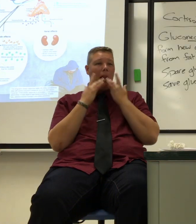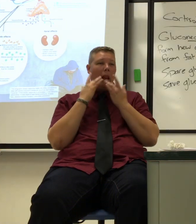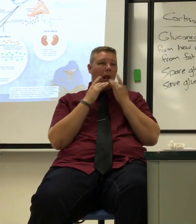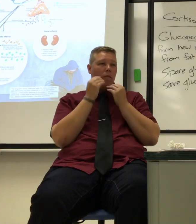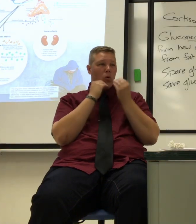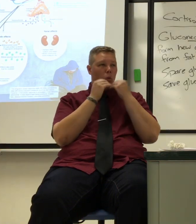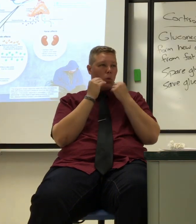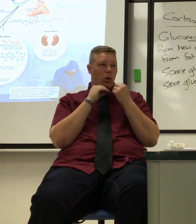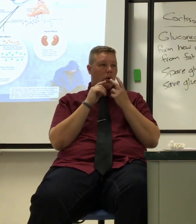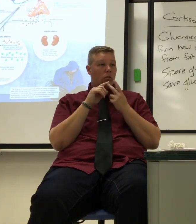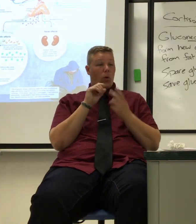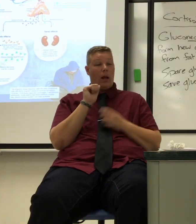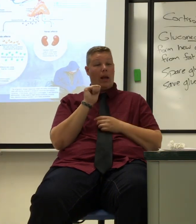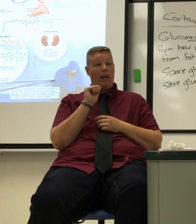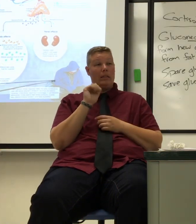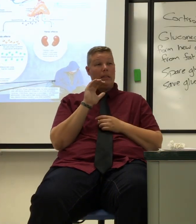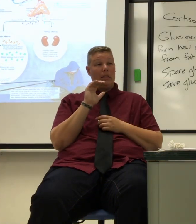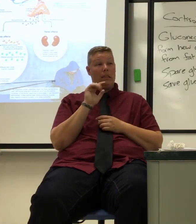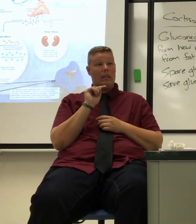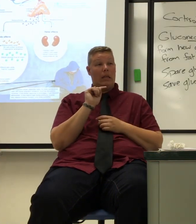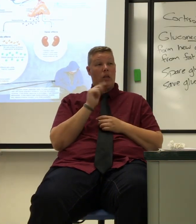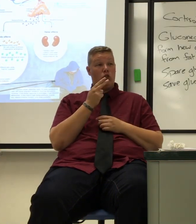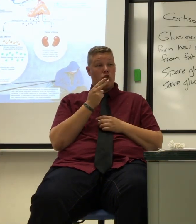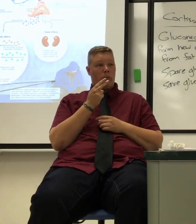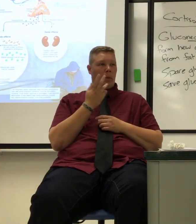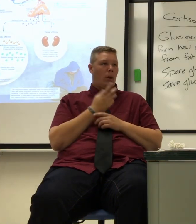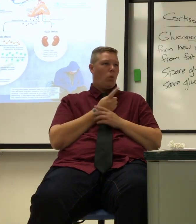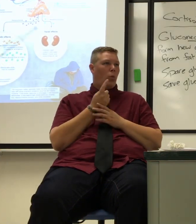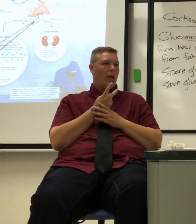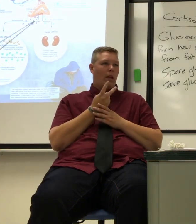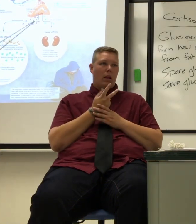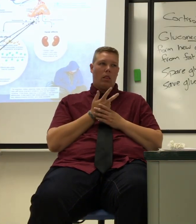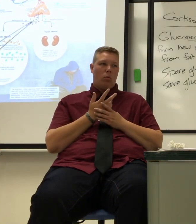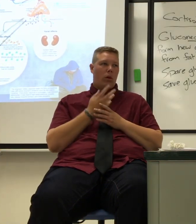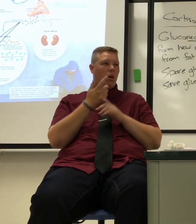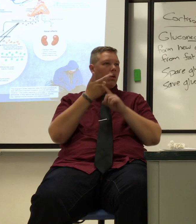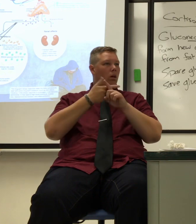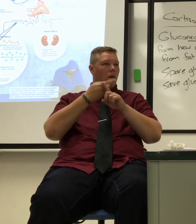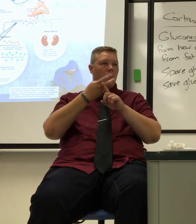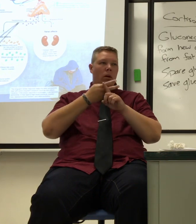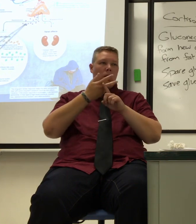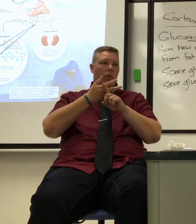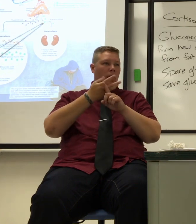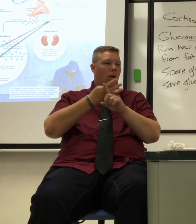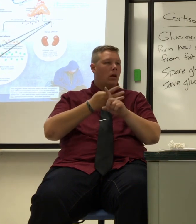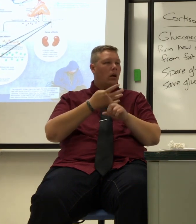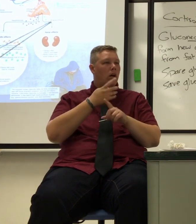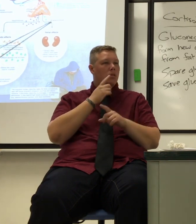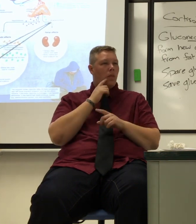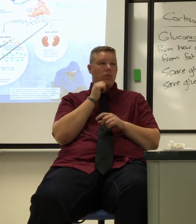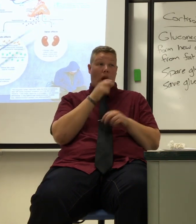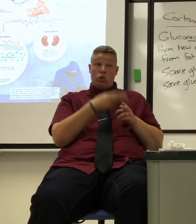responds with ACTH. Maybe it's weeks, maybe it's months, who knows? There's glucocorticoids and